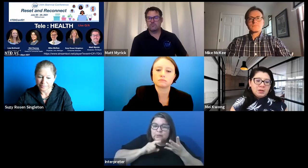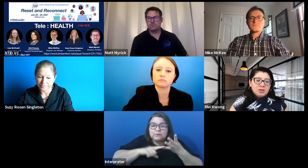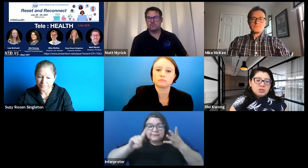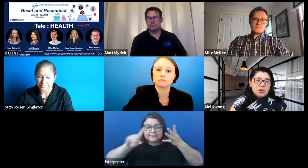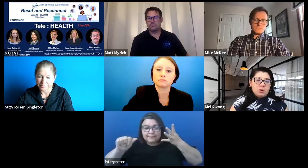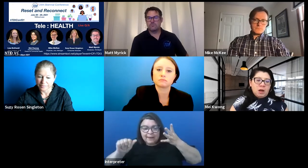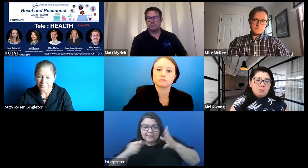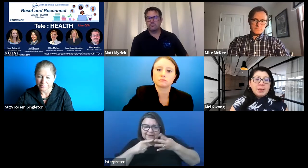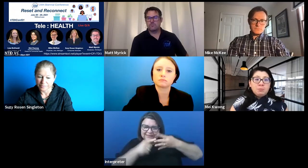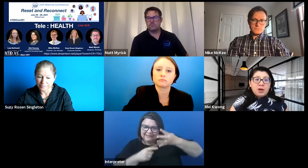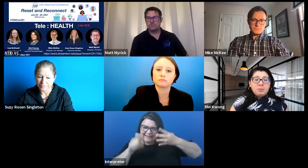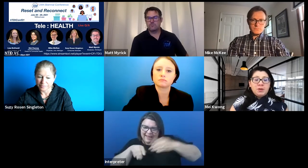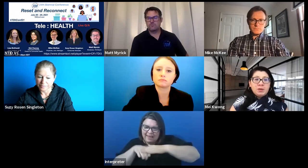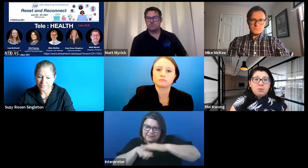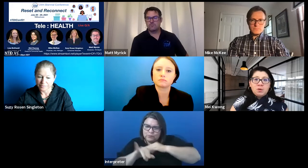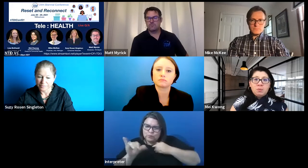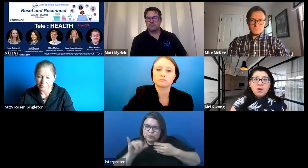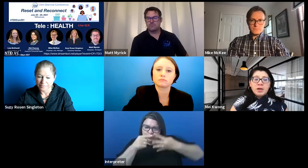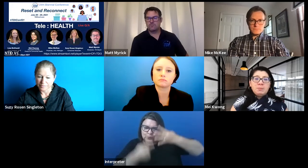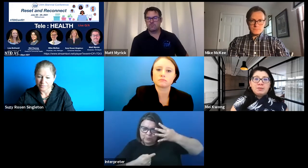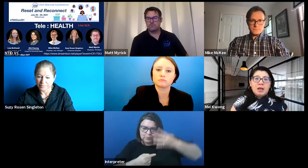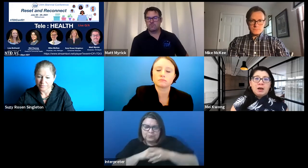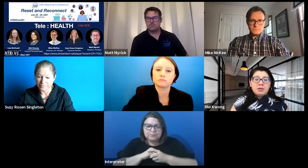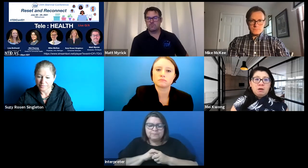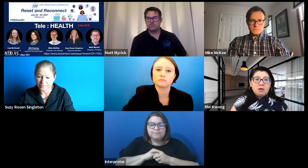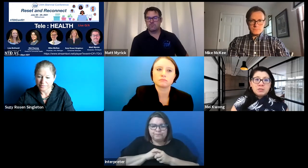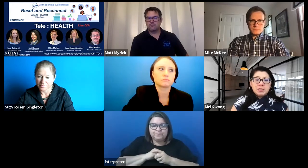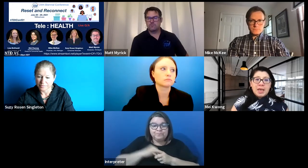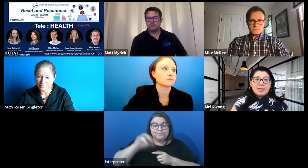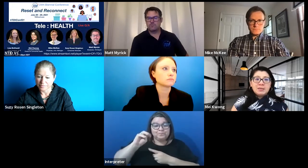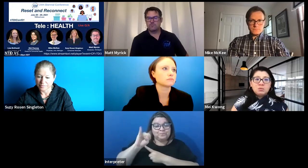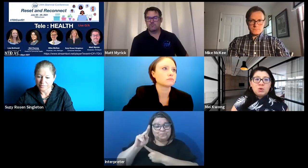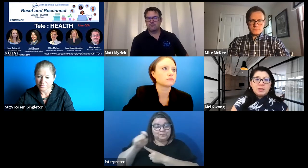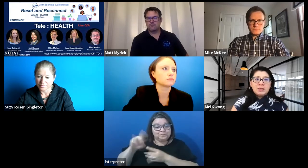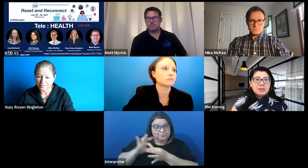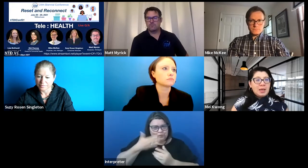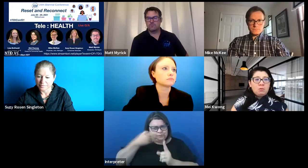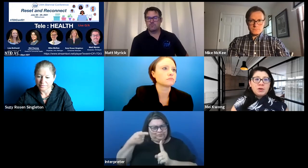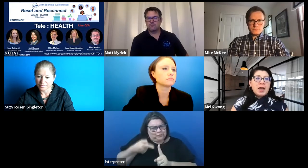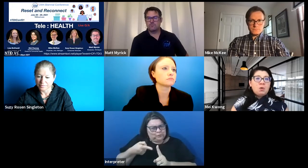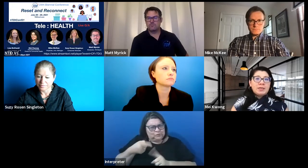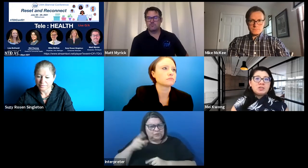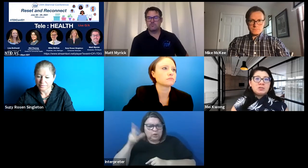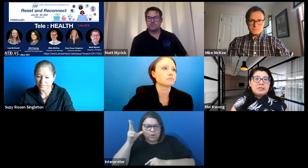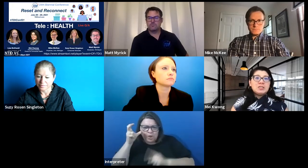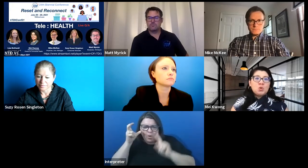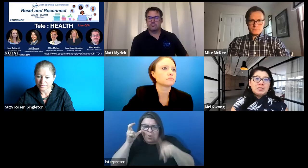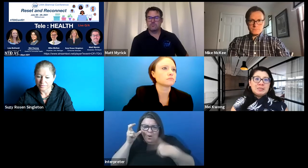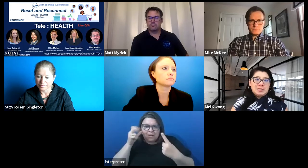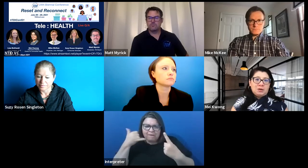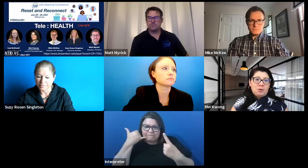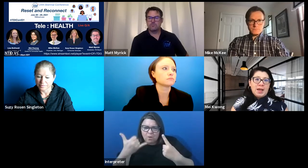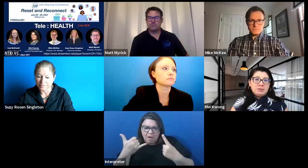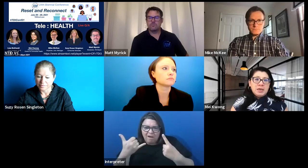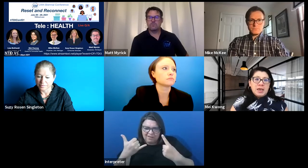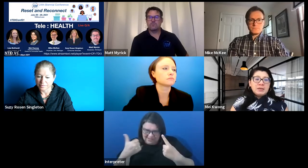well. So Mike brought up a very important point about the audio only. That is one thing that we're not quite certain is going to